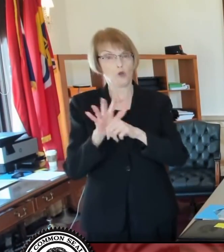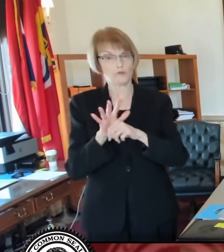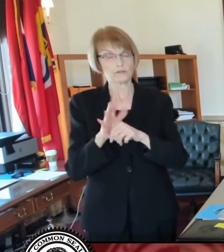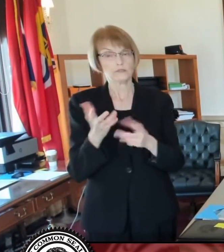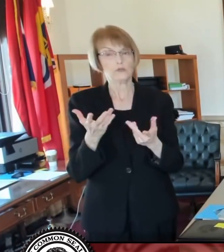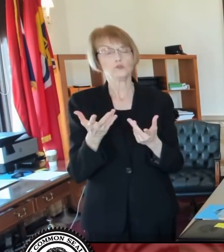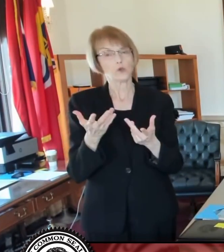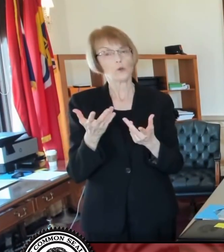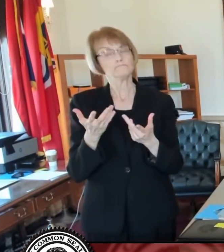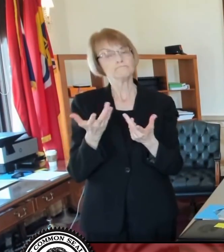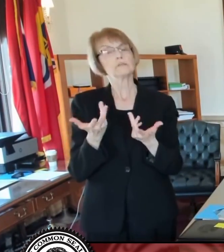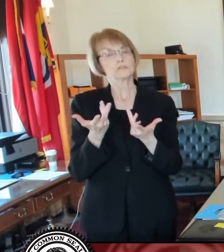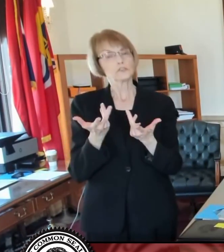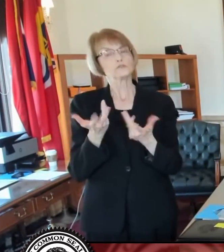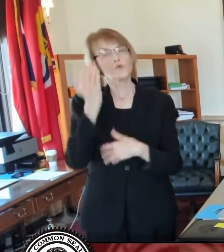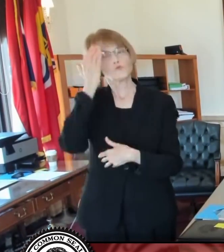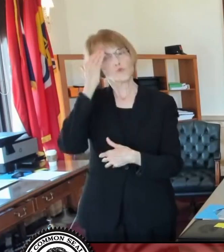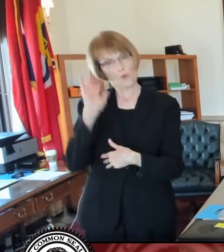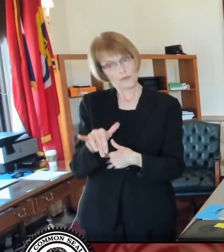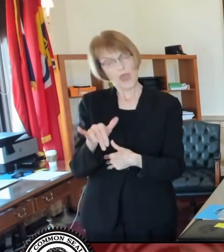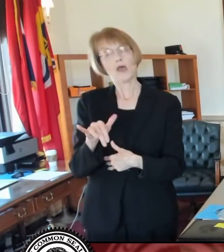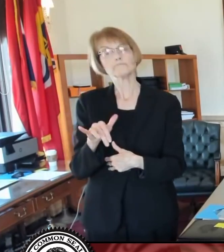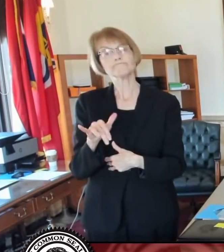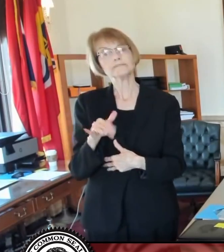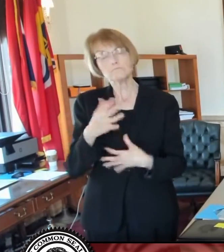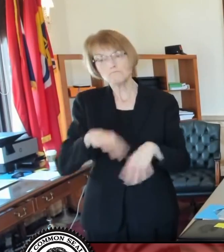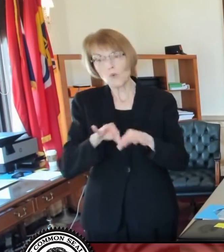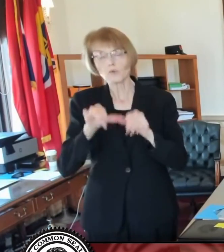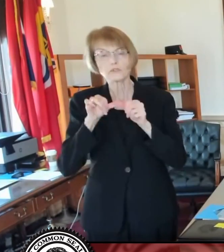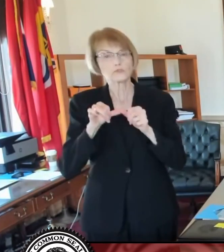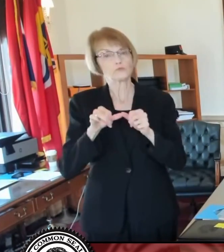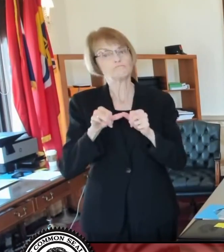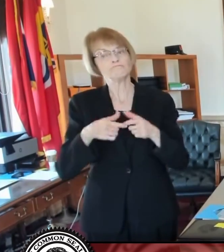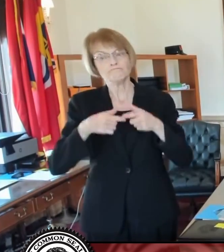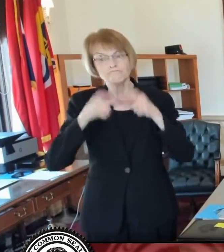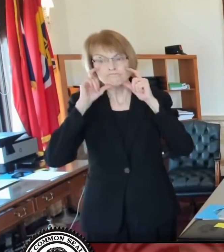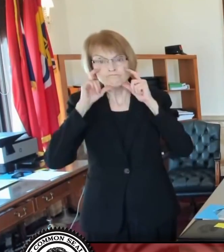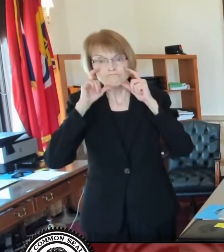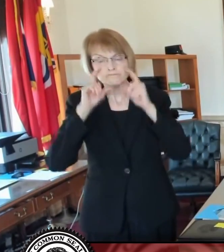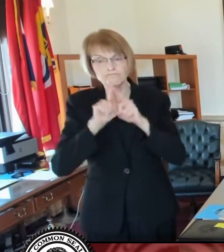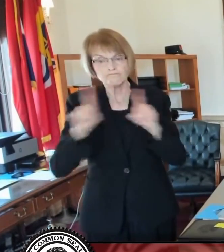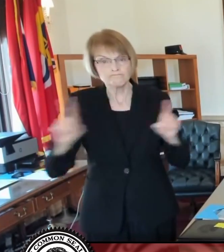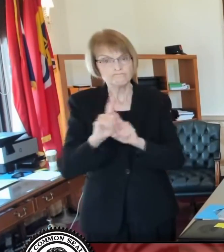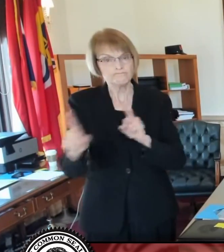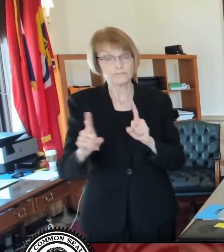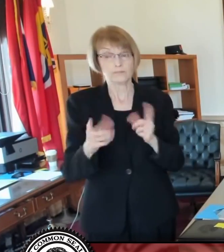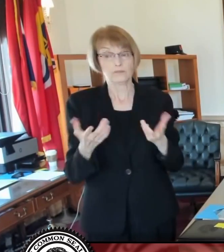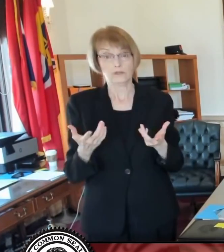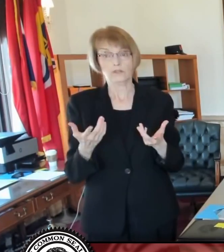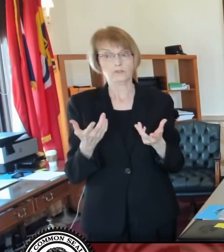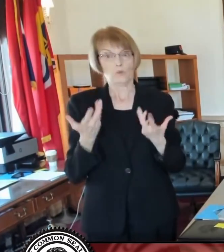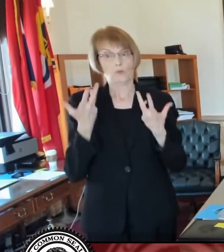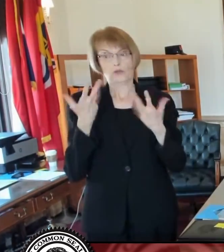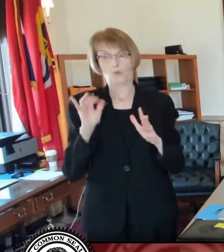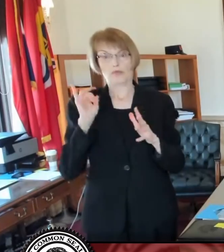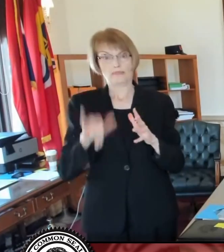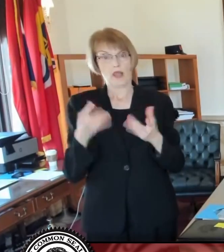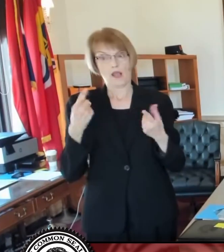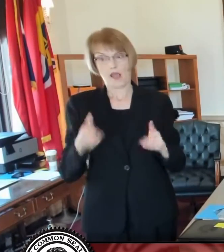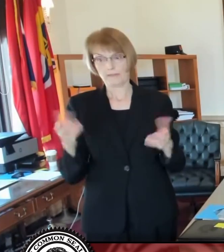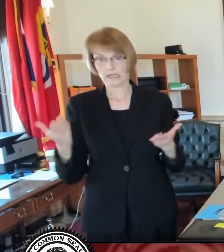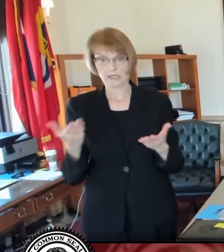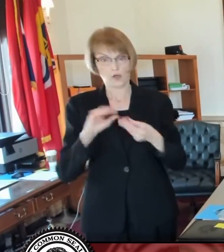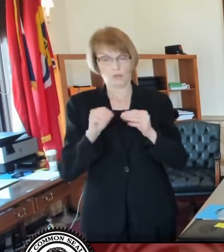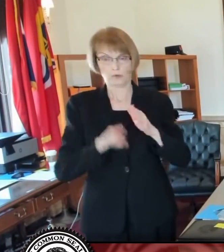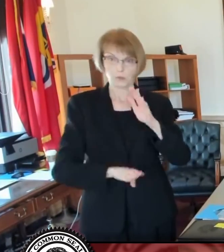maintain your social distancing and your mask wearing, because we certainly don't want to see that kind of a surge here in